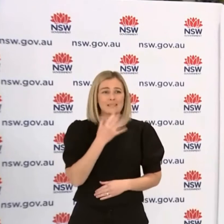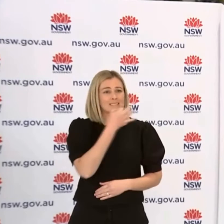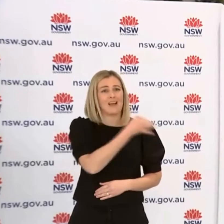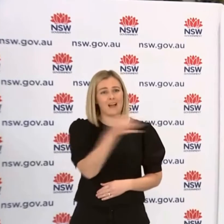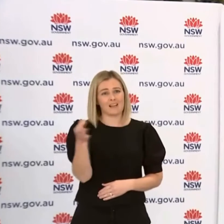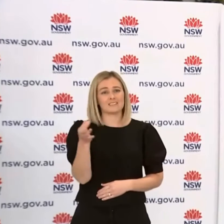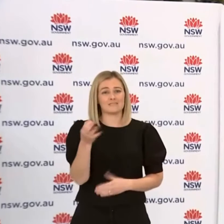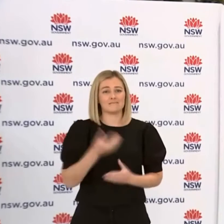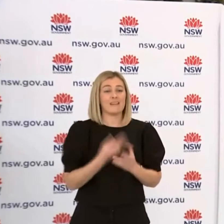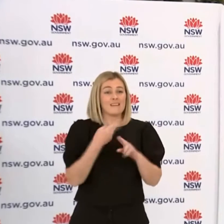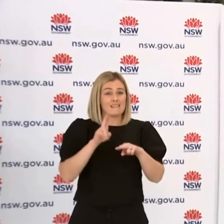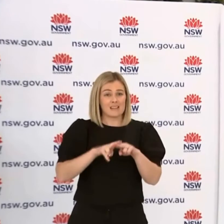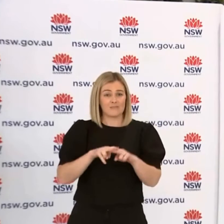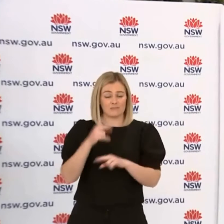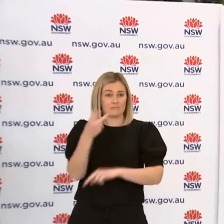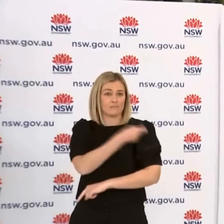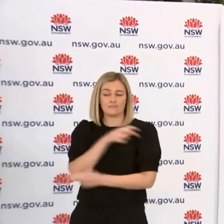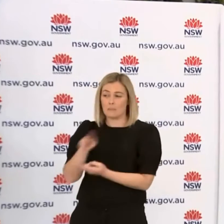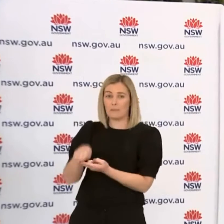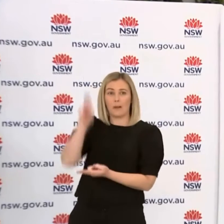freedom path. Vaccination is our freedom path.